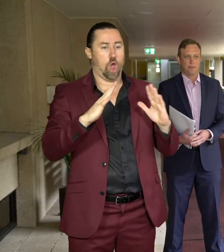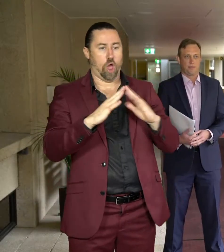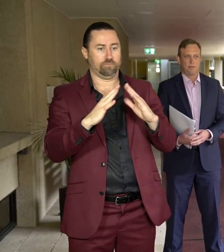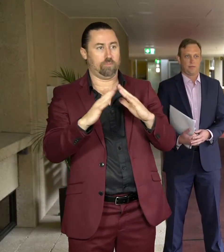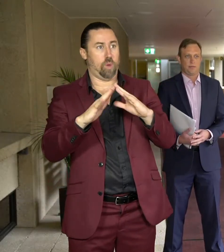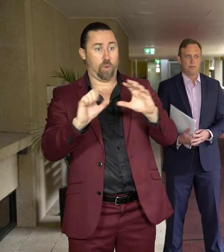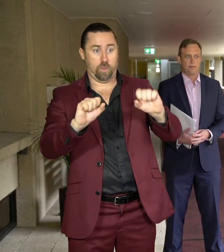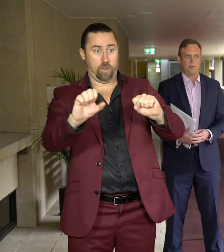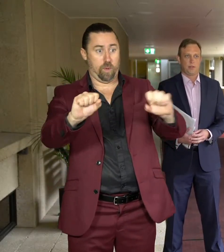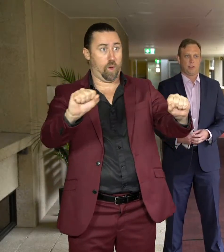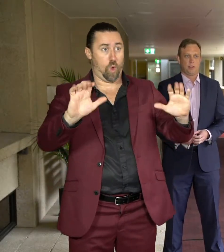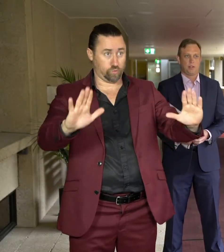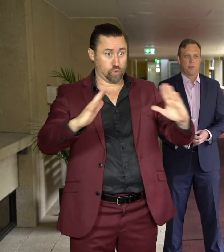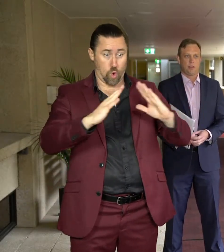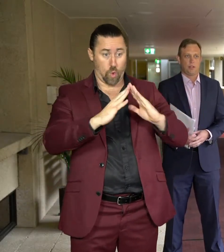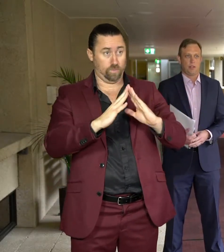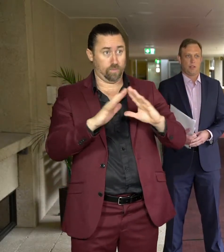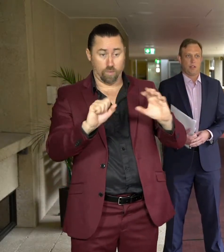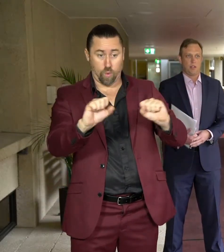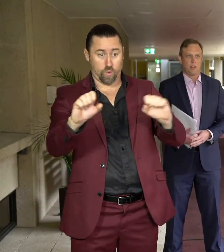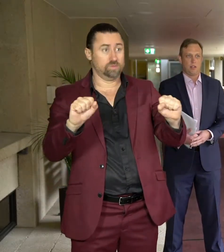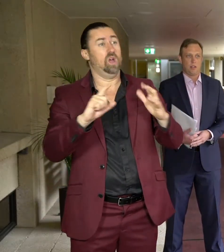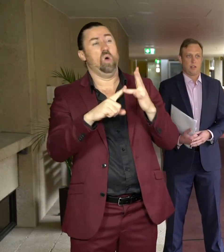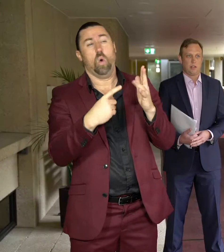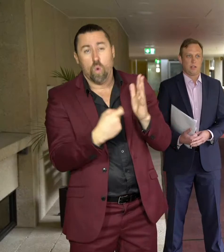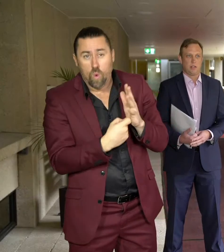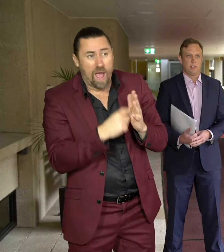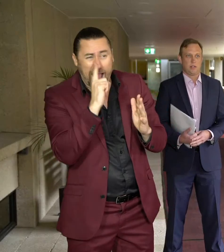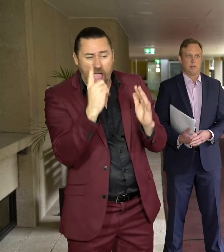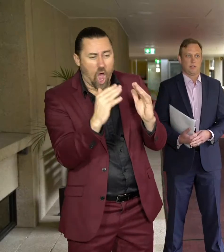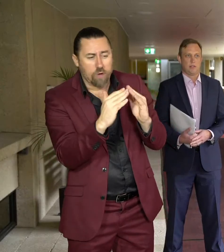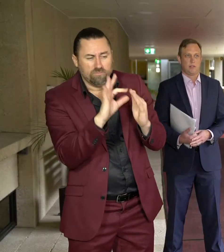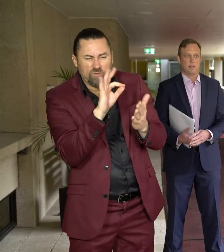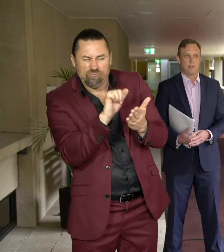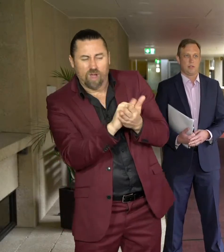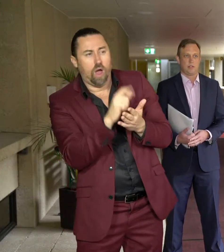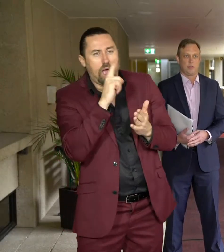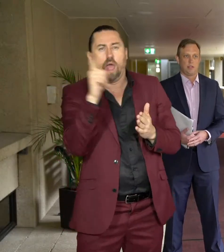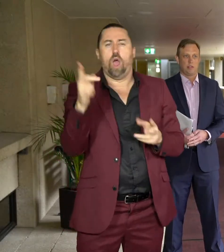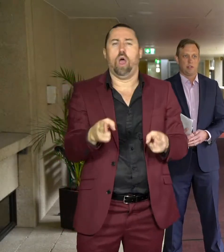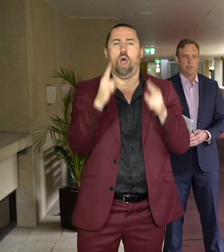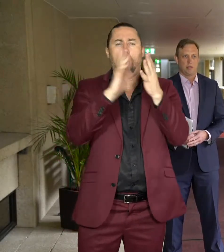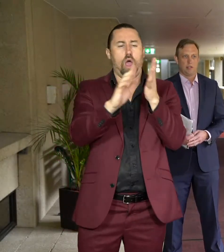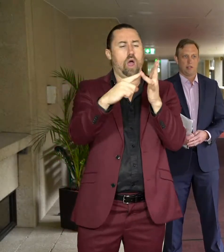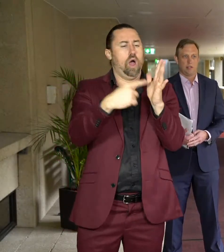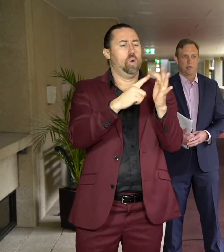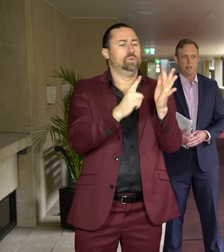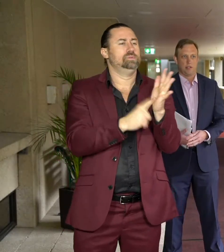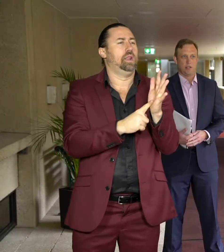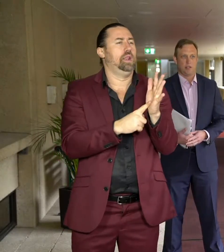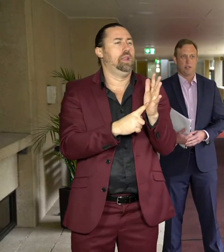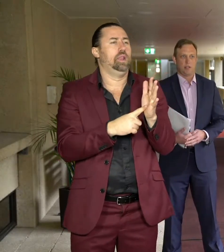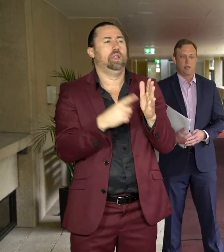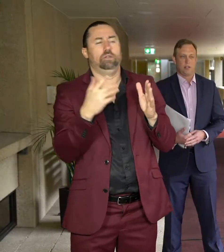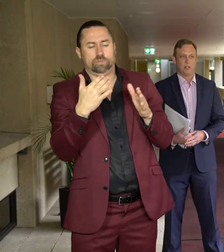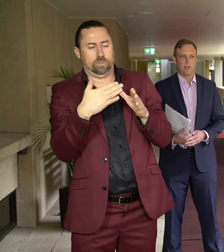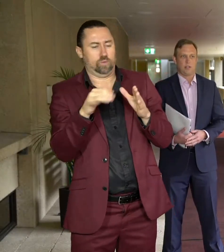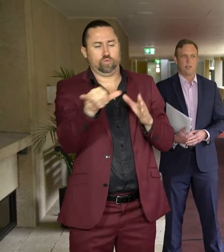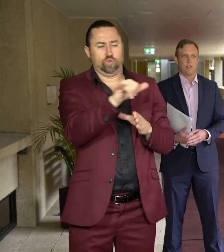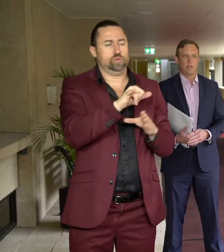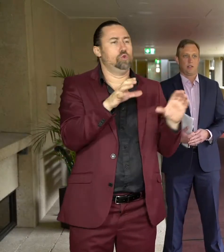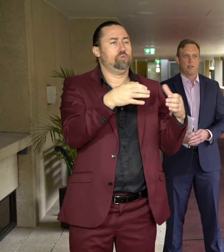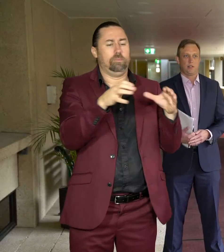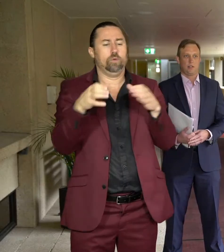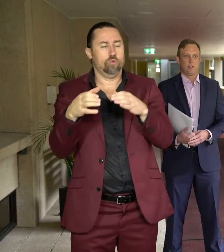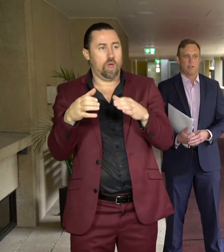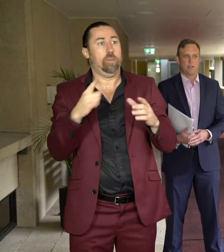into quarantine in their homes or into a hotel, depending which group they were,